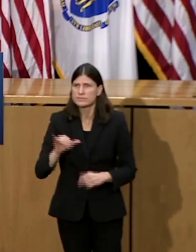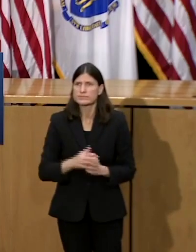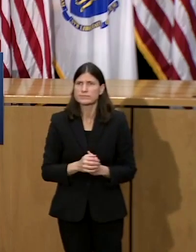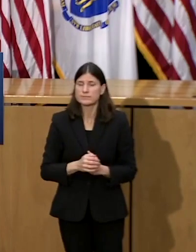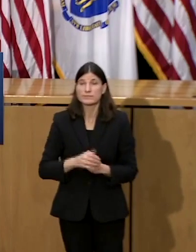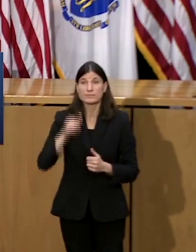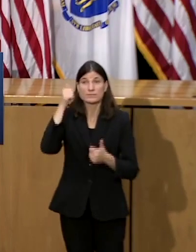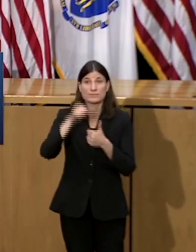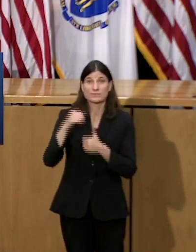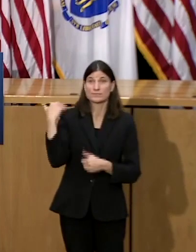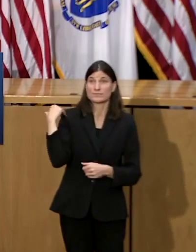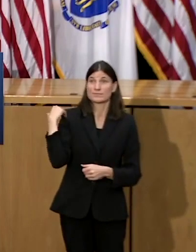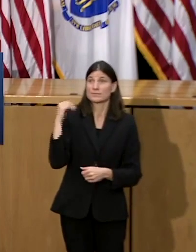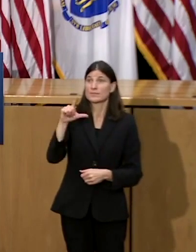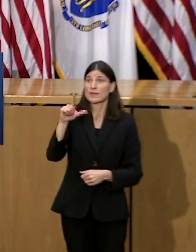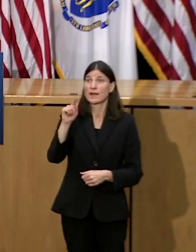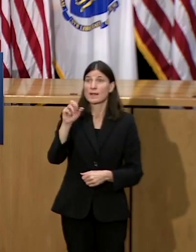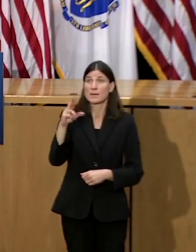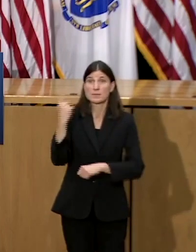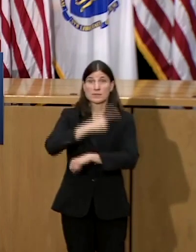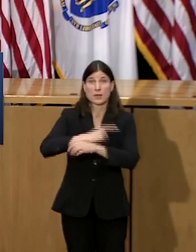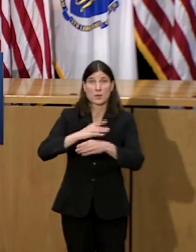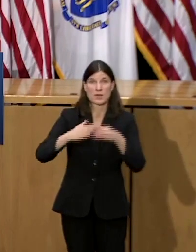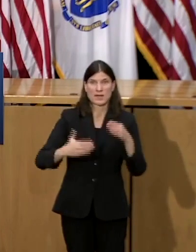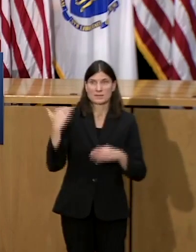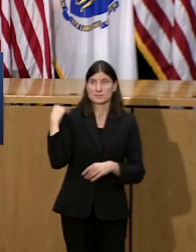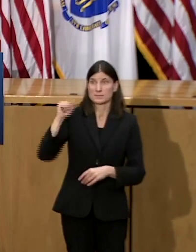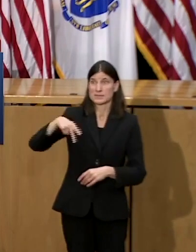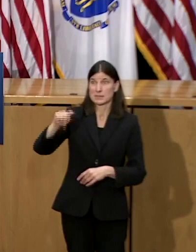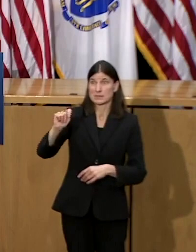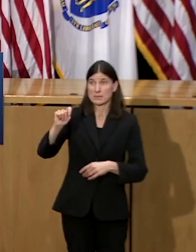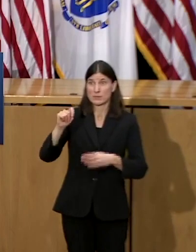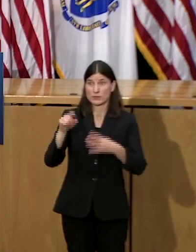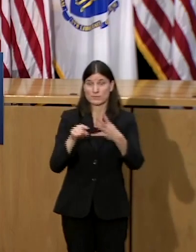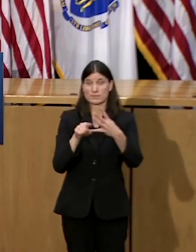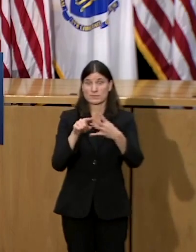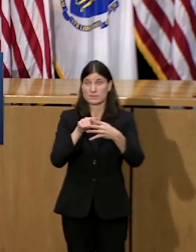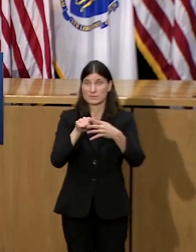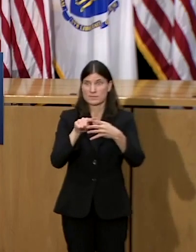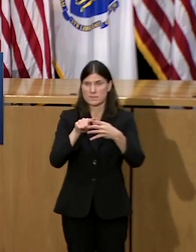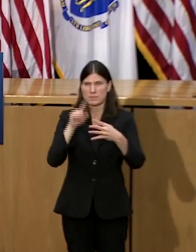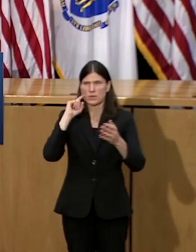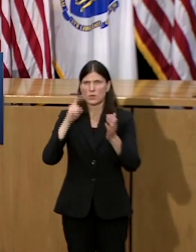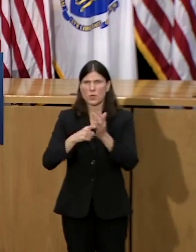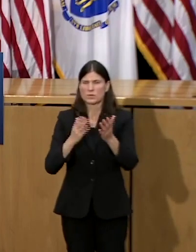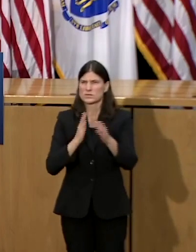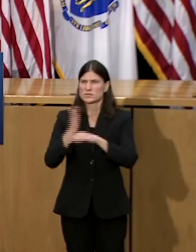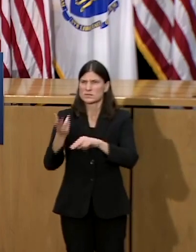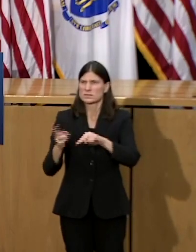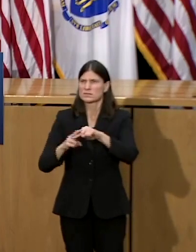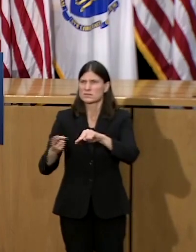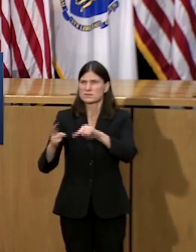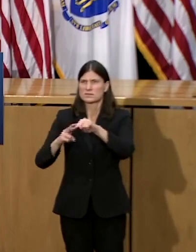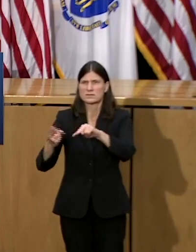300%, and over the same time period, hospitalizations for COVID-19 have increased by about